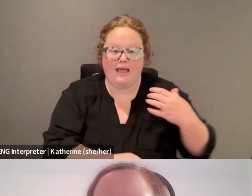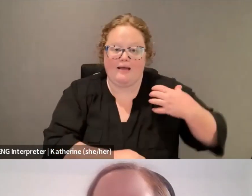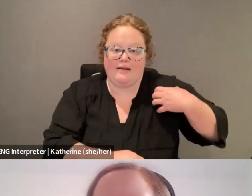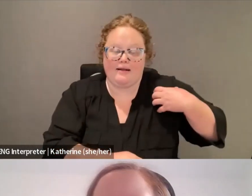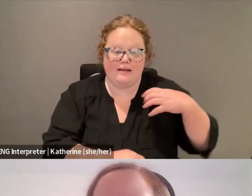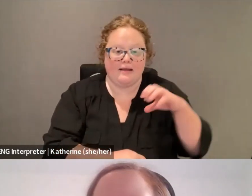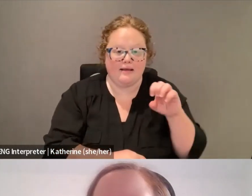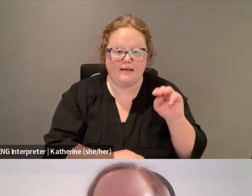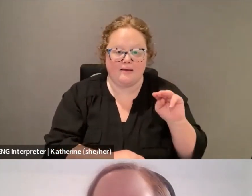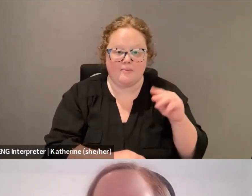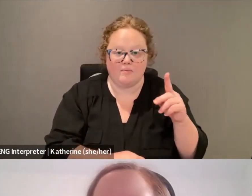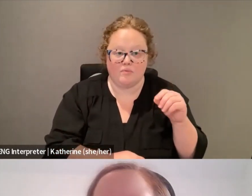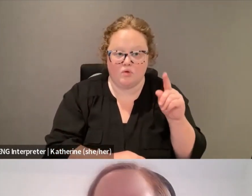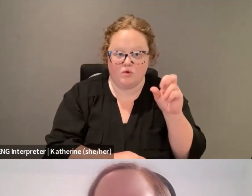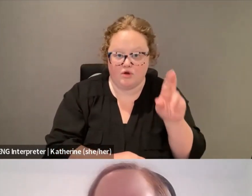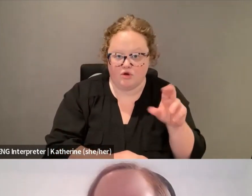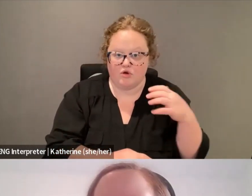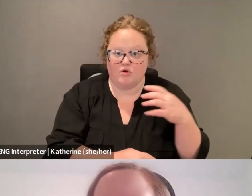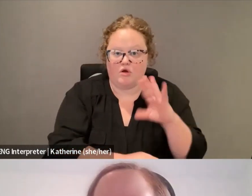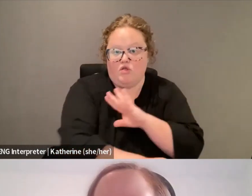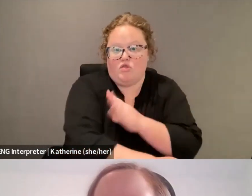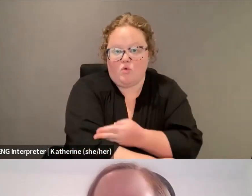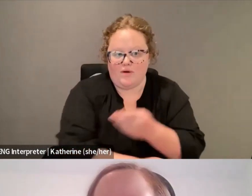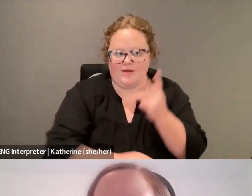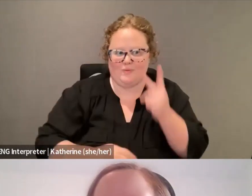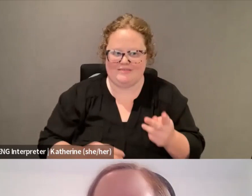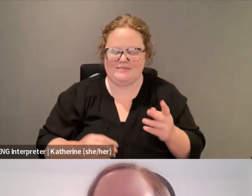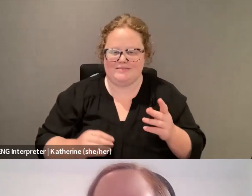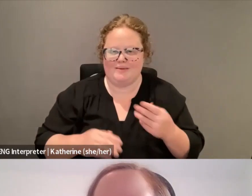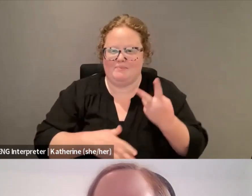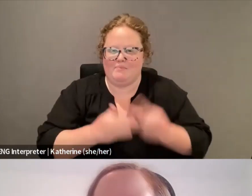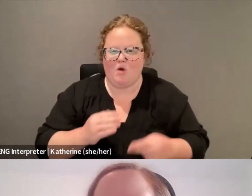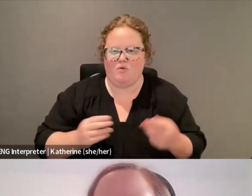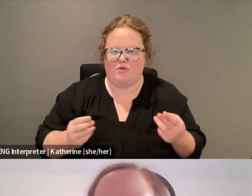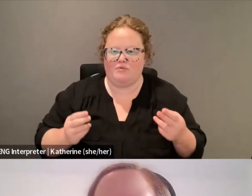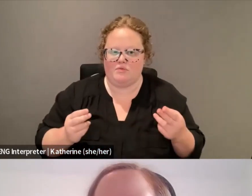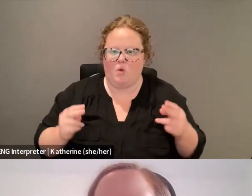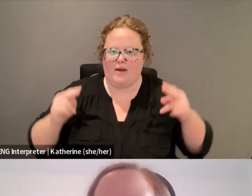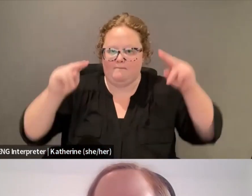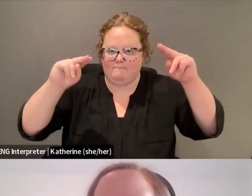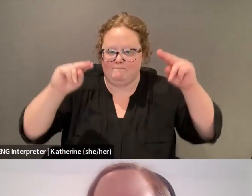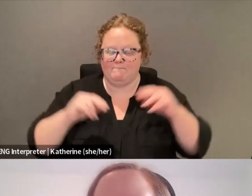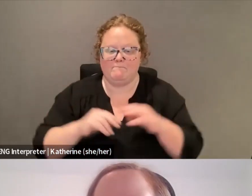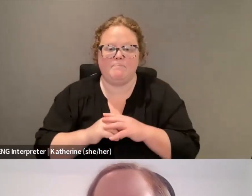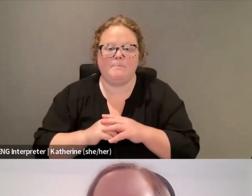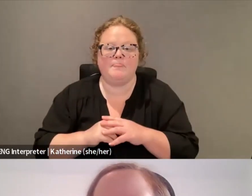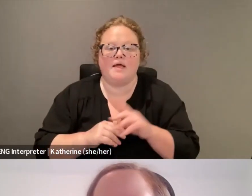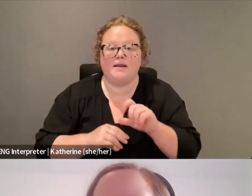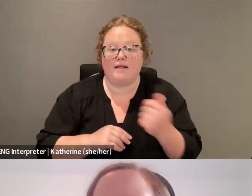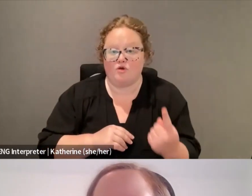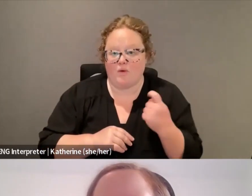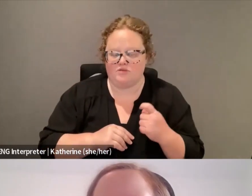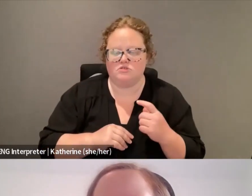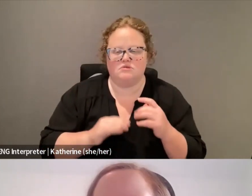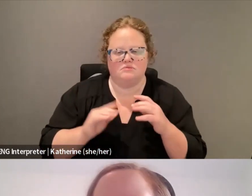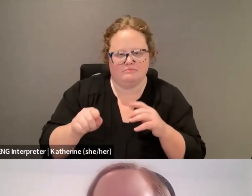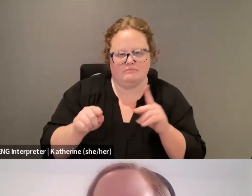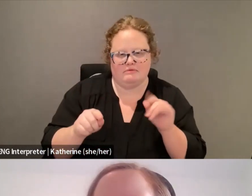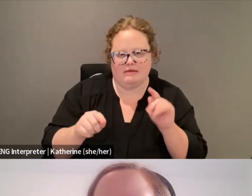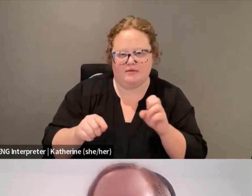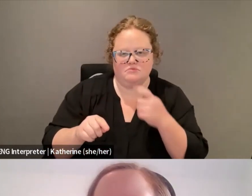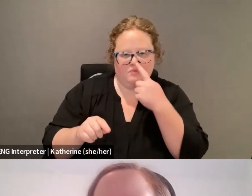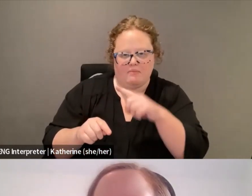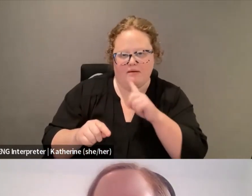time. And then we have another question. Why don't you take this one, Kate? And that is, if someone decides